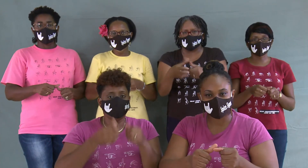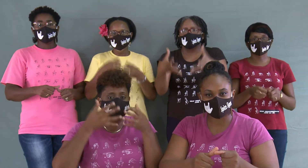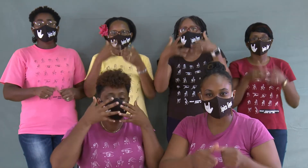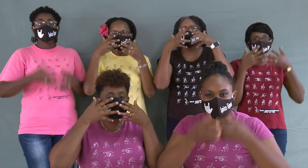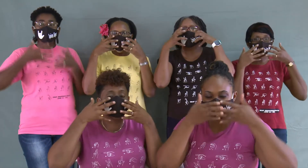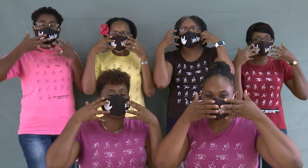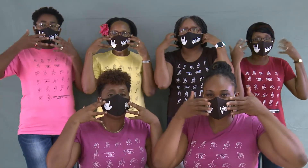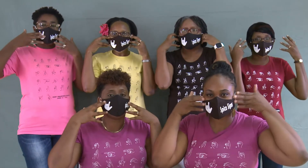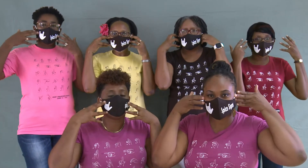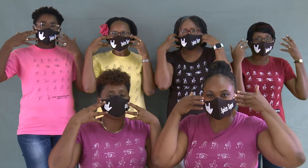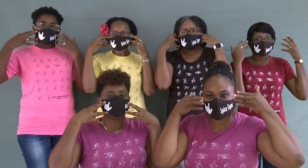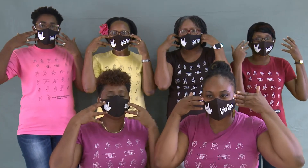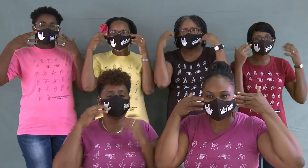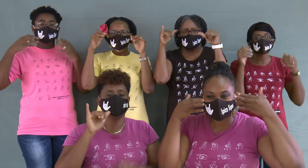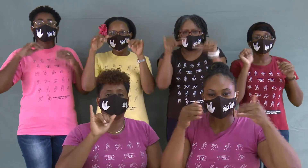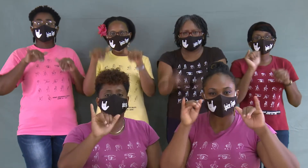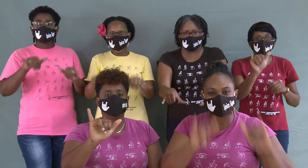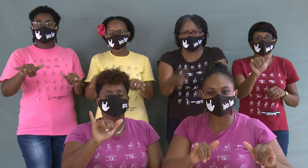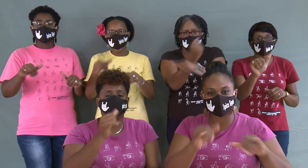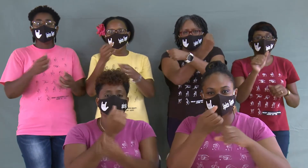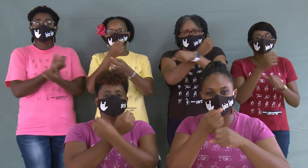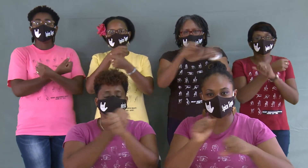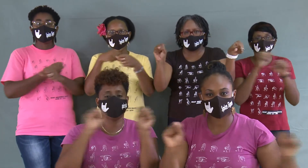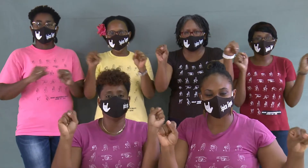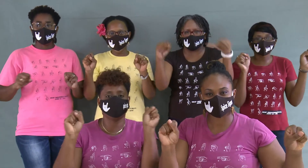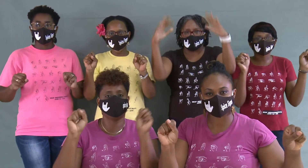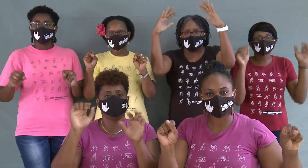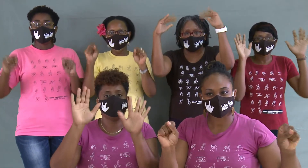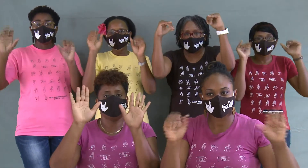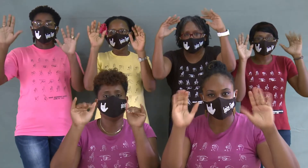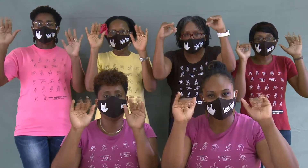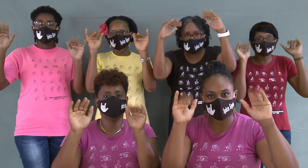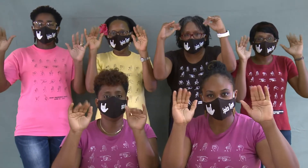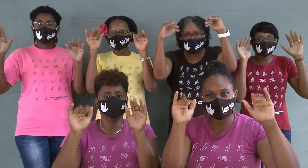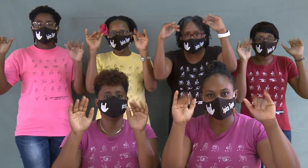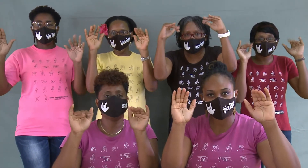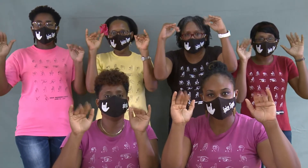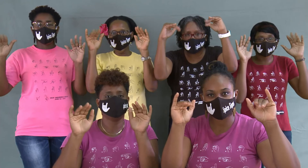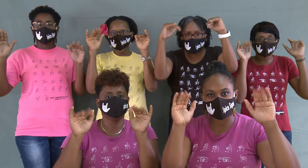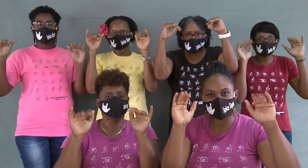Remember, wear a mask. Stay safe. Bye-bye.